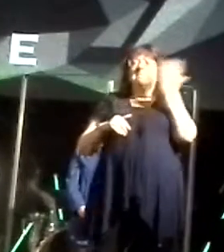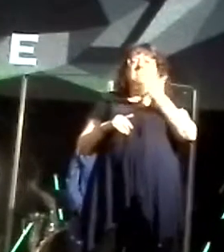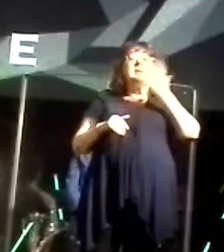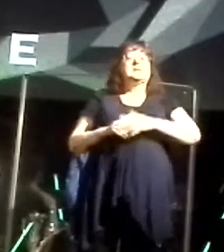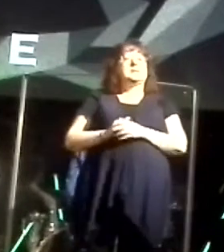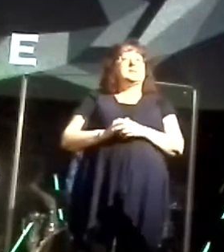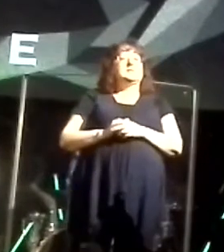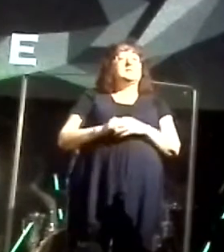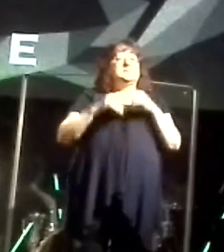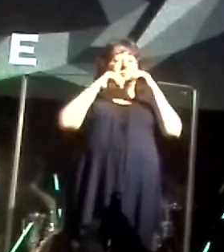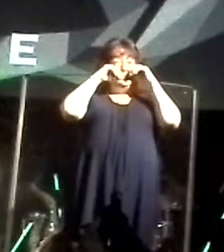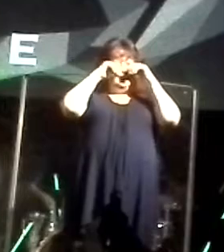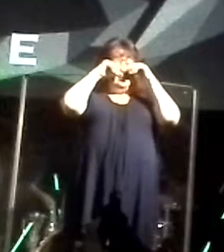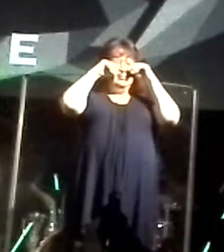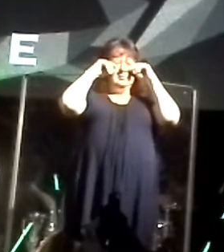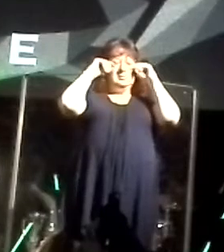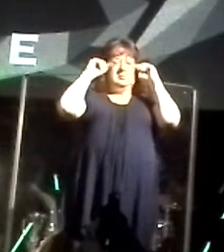amazing.